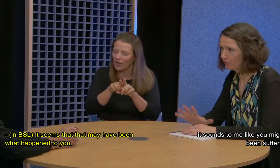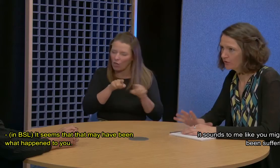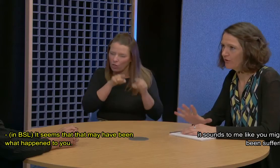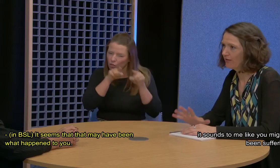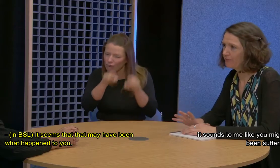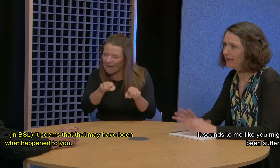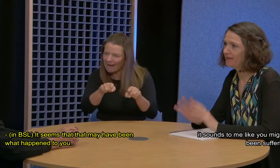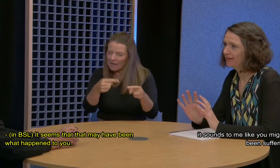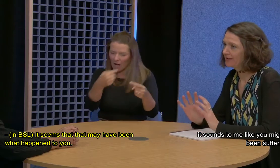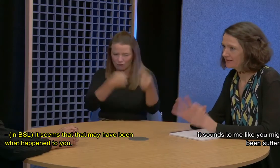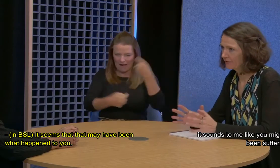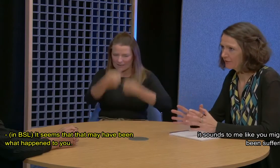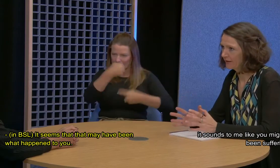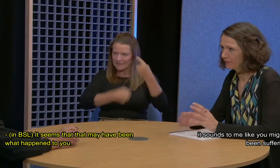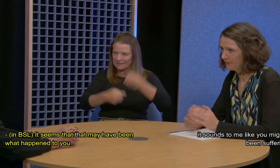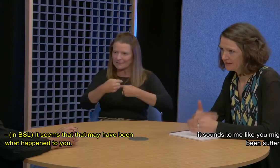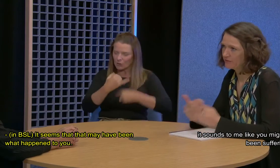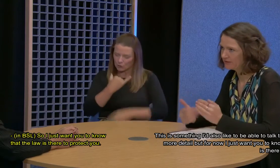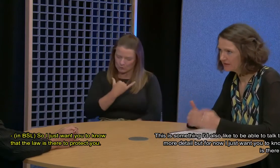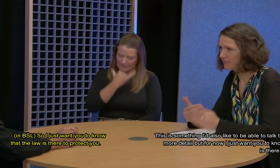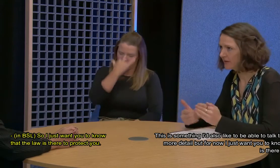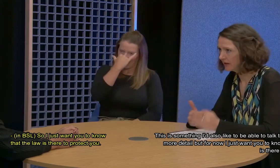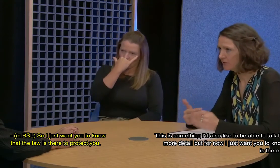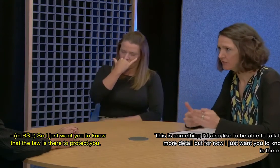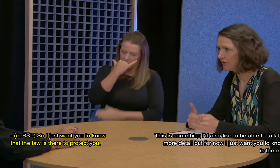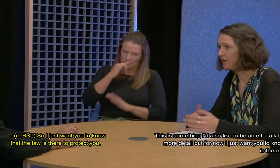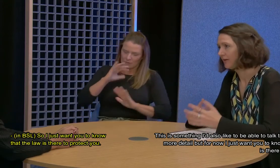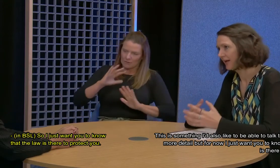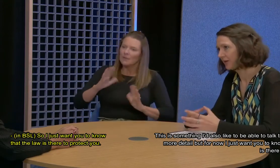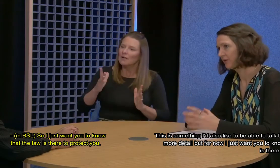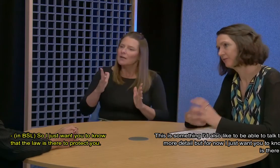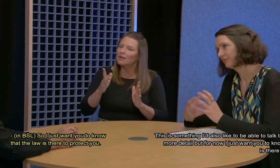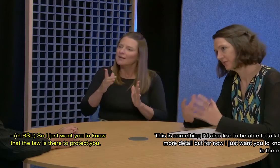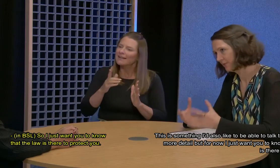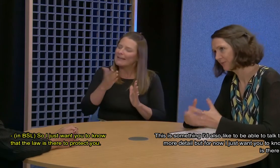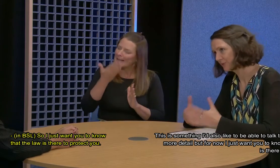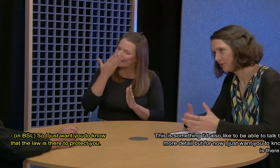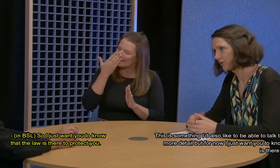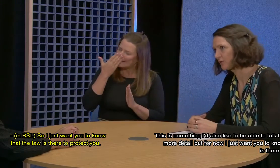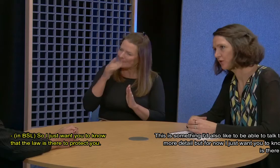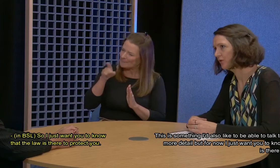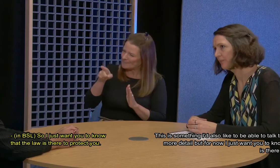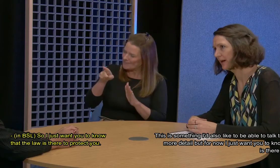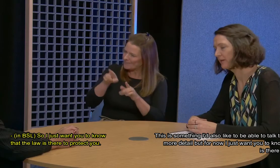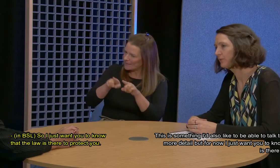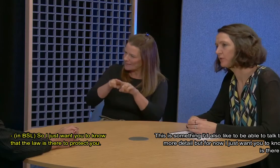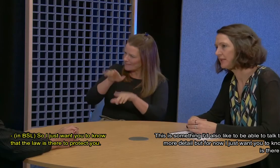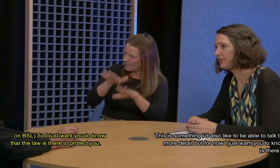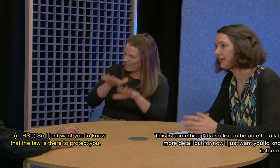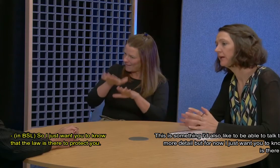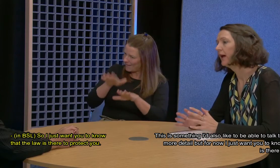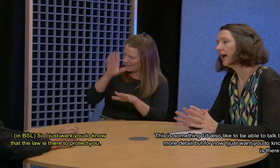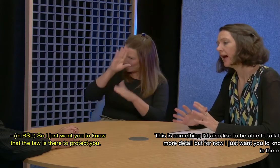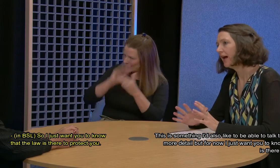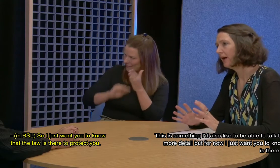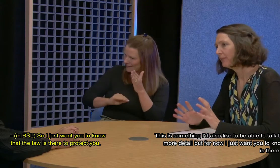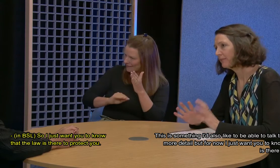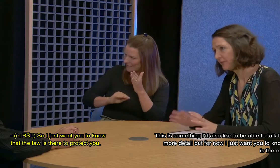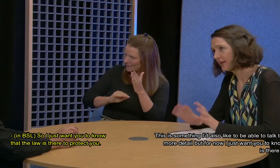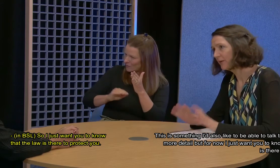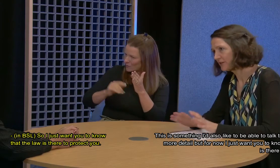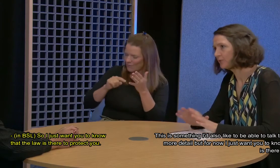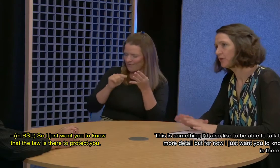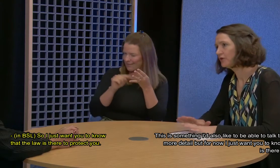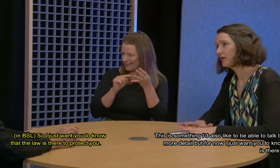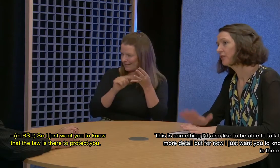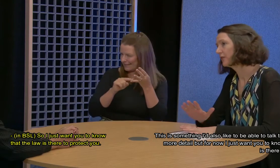might also have been suffering from this. So this is something I'd also like to be able to talk to you about in more detail. But for